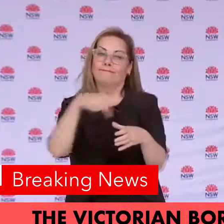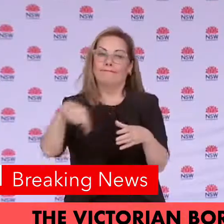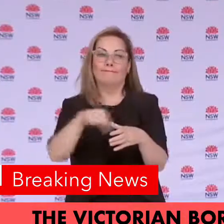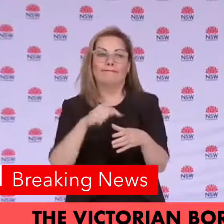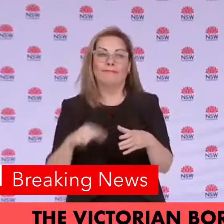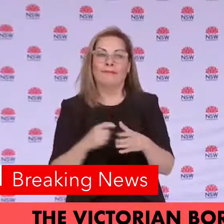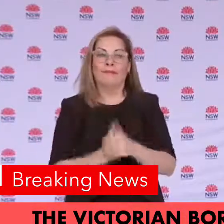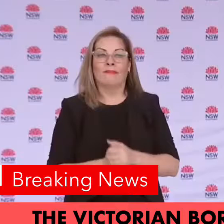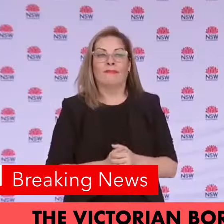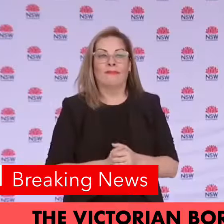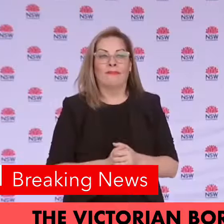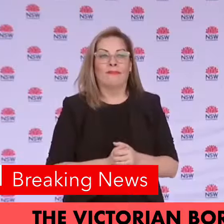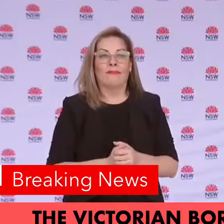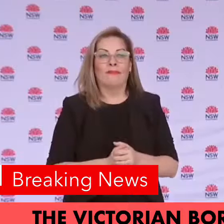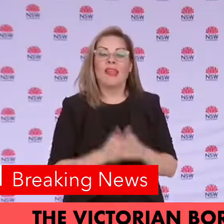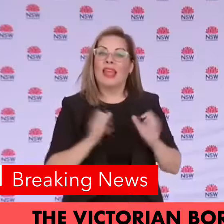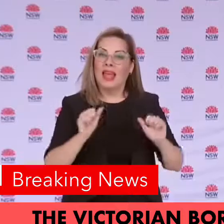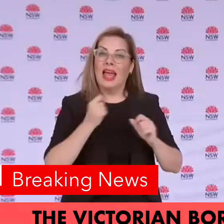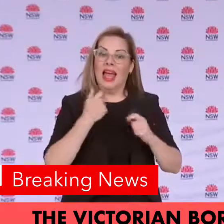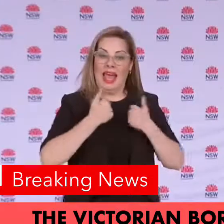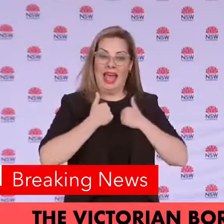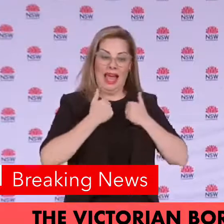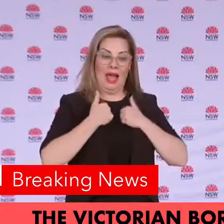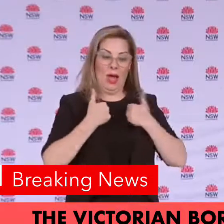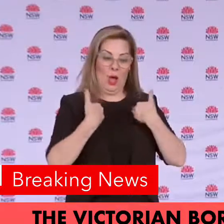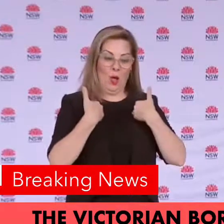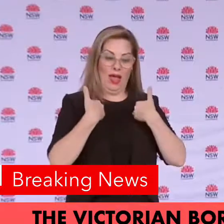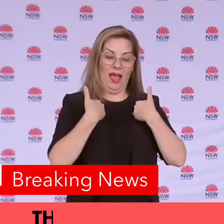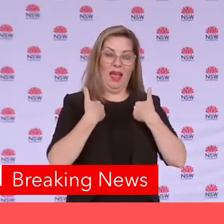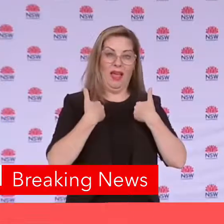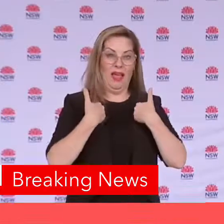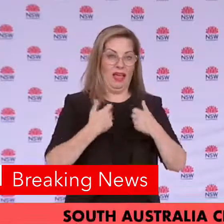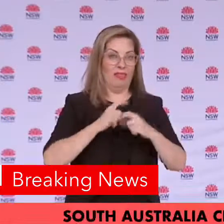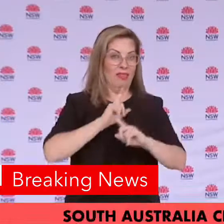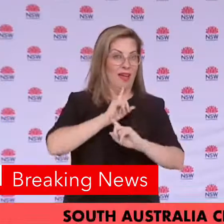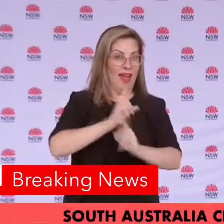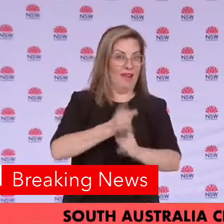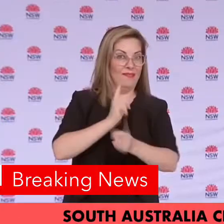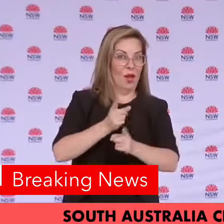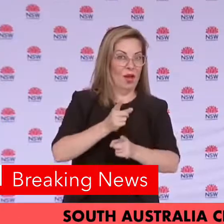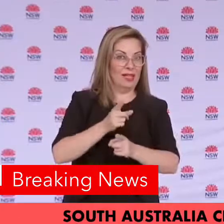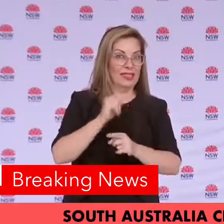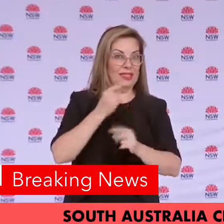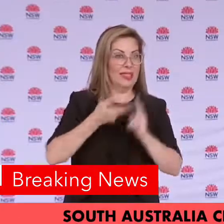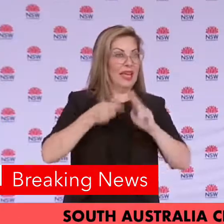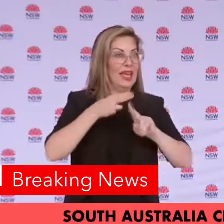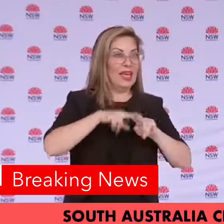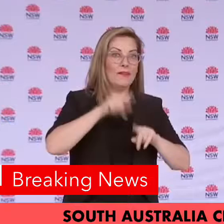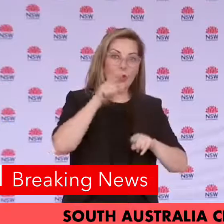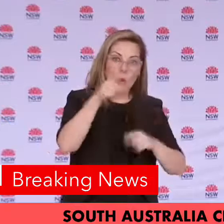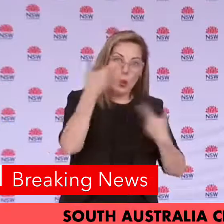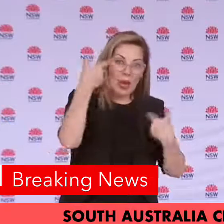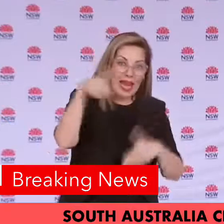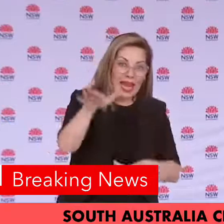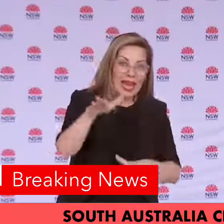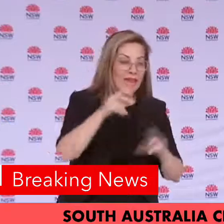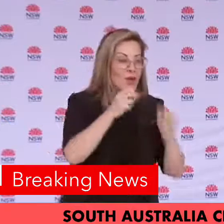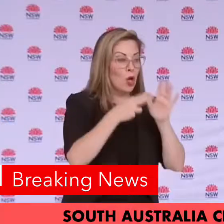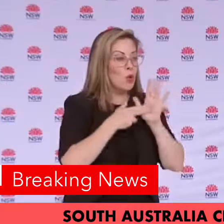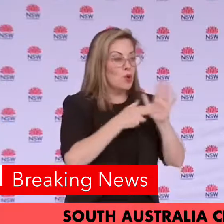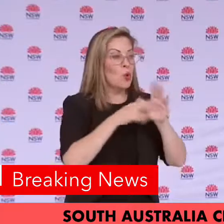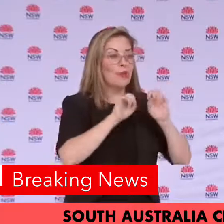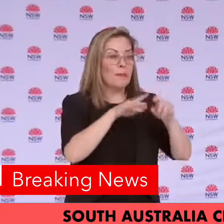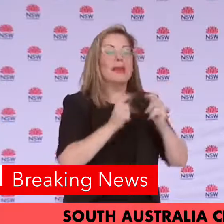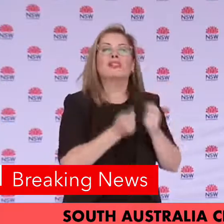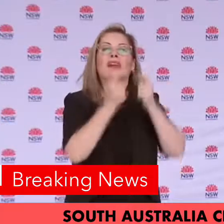question, remember our health advice also was that if you'd left the Northern Beaches after the 10th of December, you should be treating yourself as